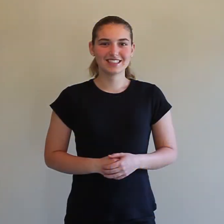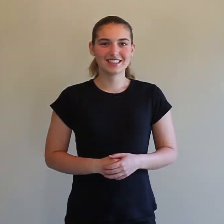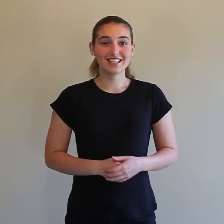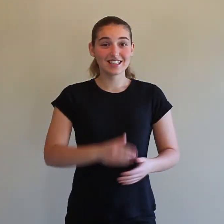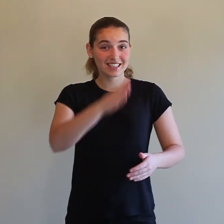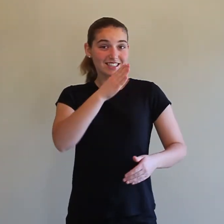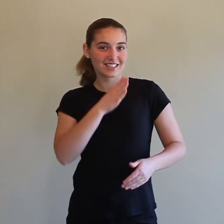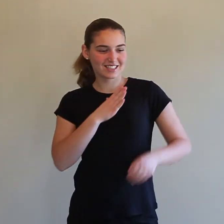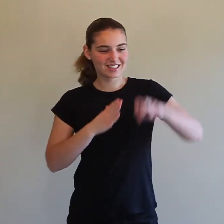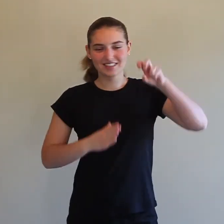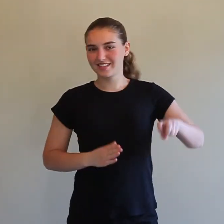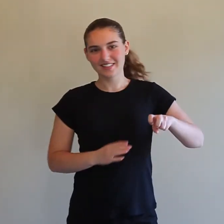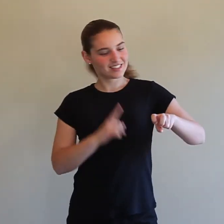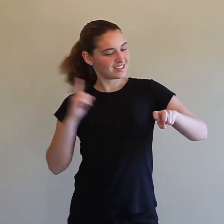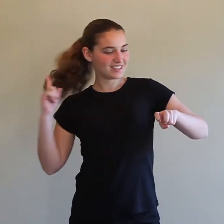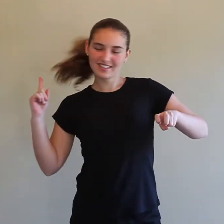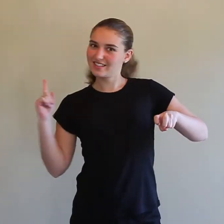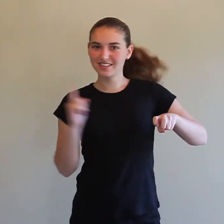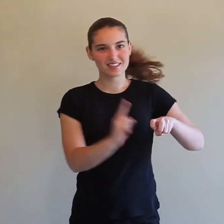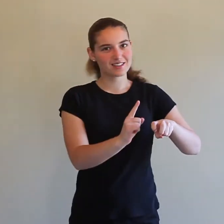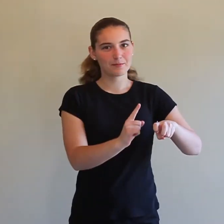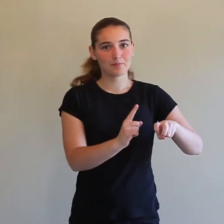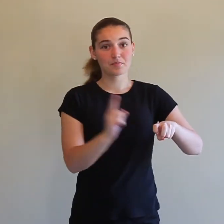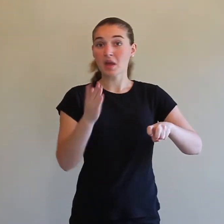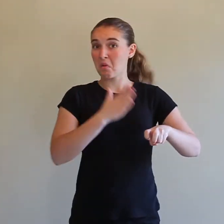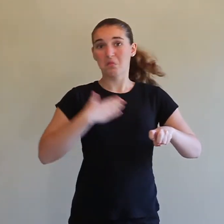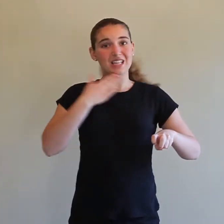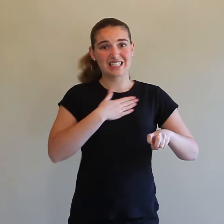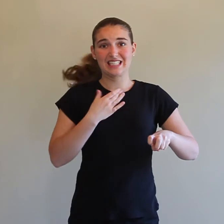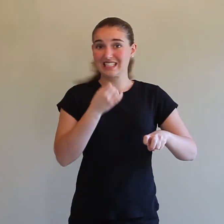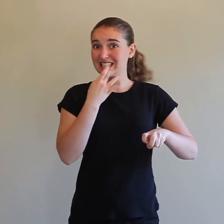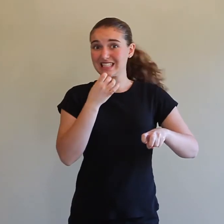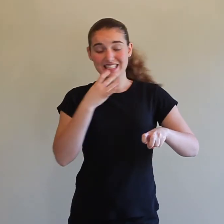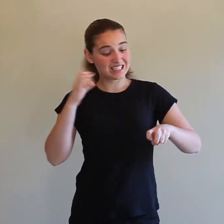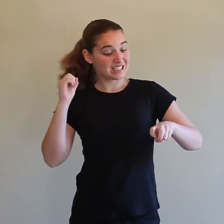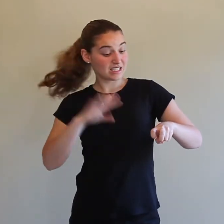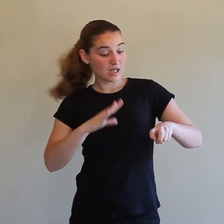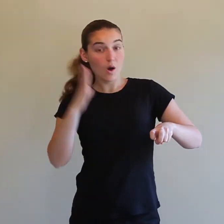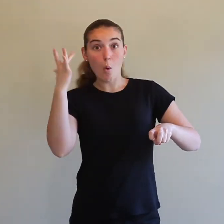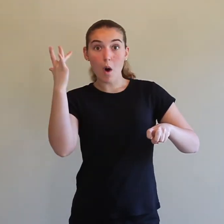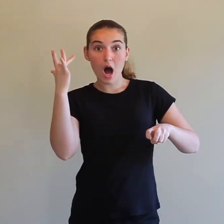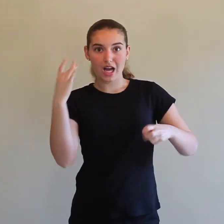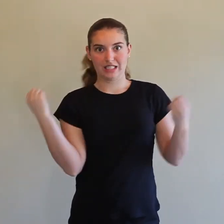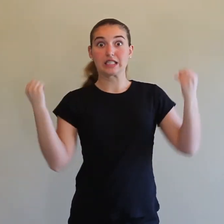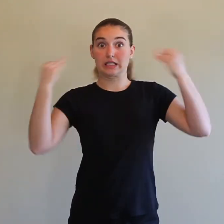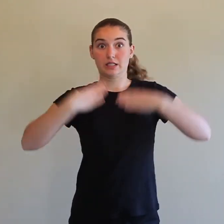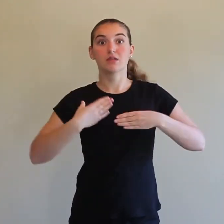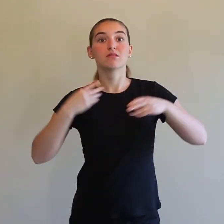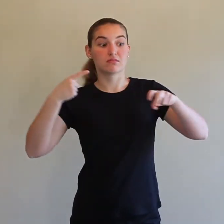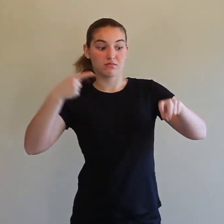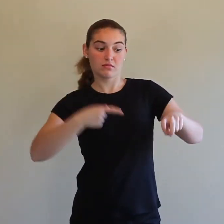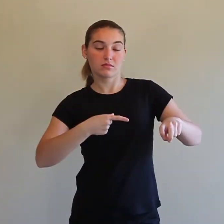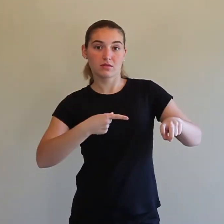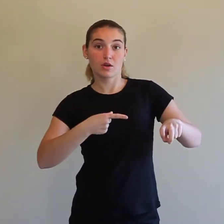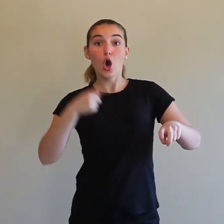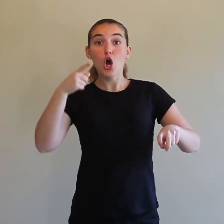If you encounter a nesting female, we ask that you not approach her. Also, refrain from shining any lights